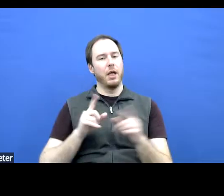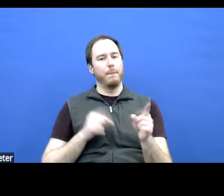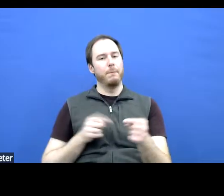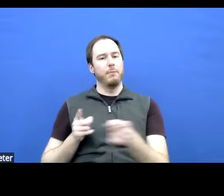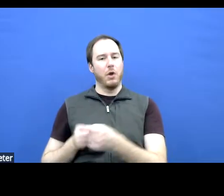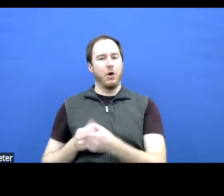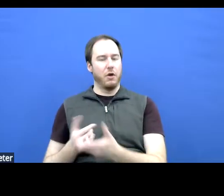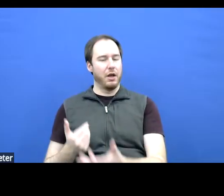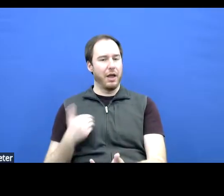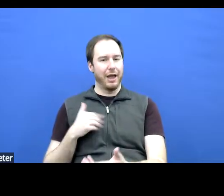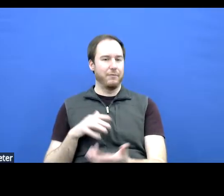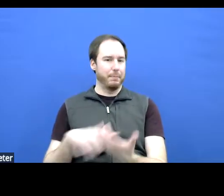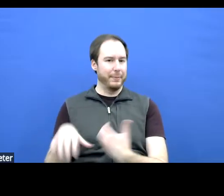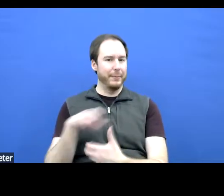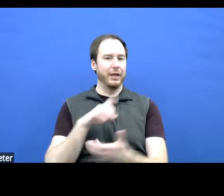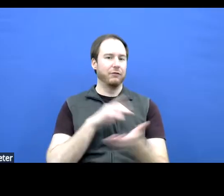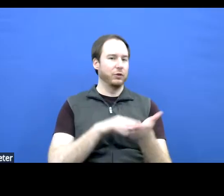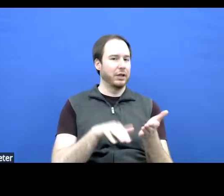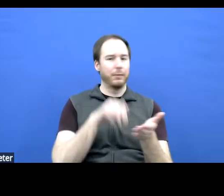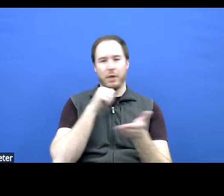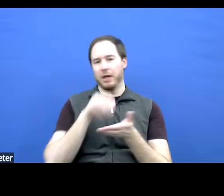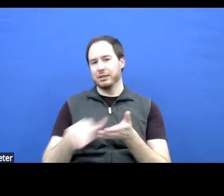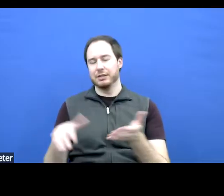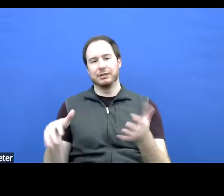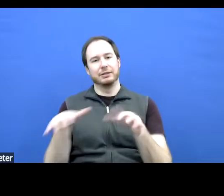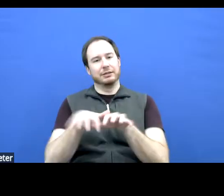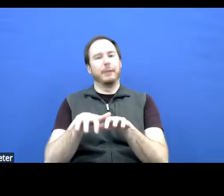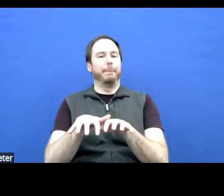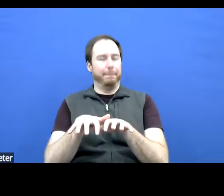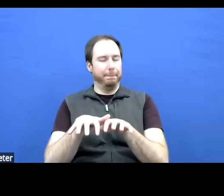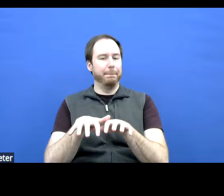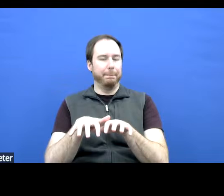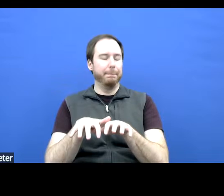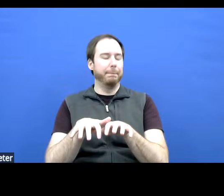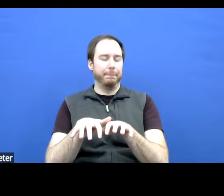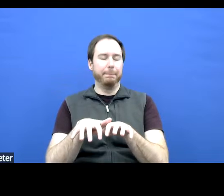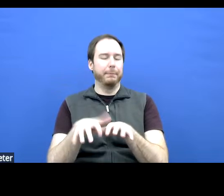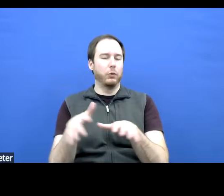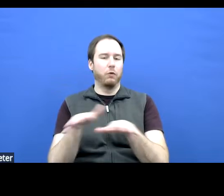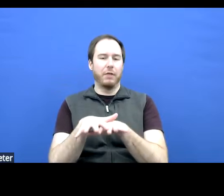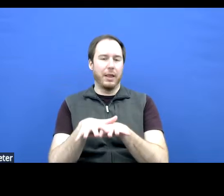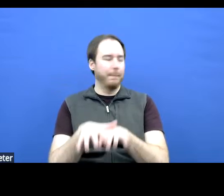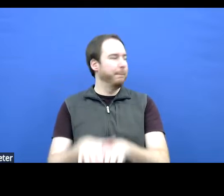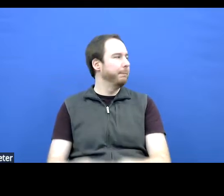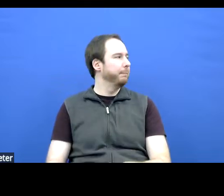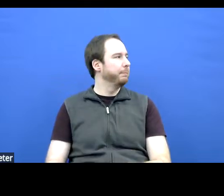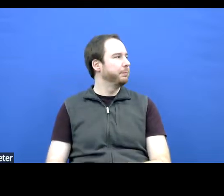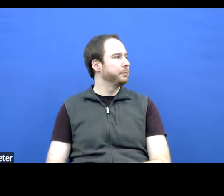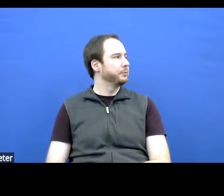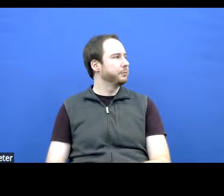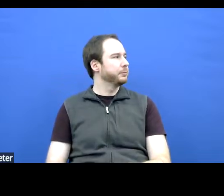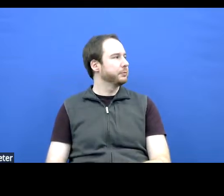have a mix of exempt and non-exempt on them. Let's see.